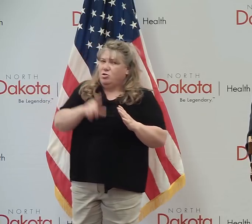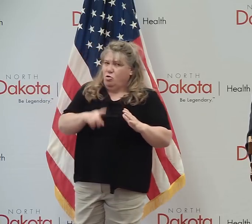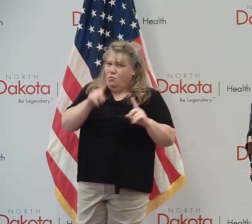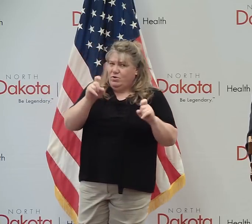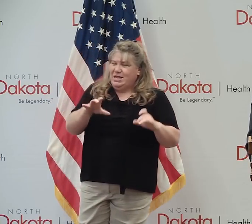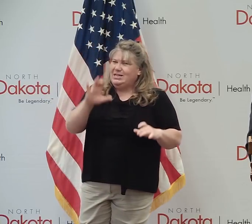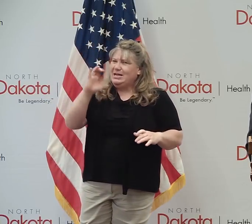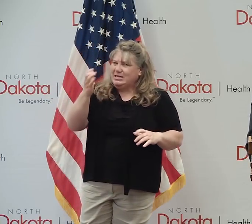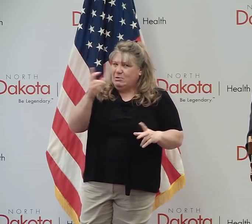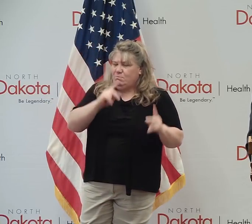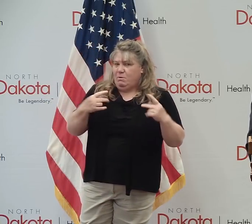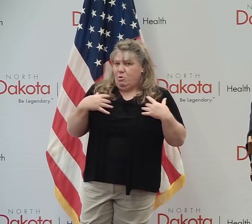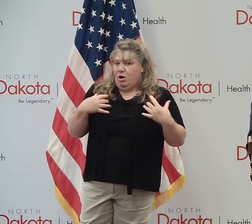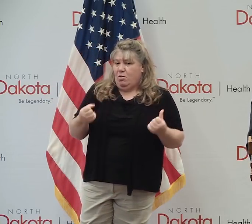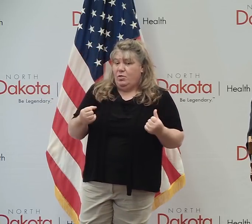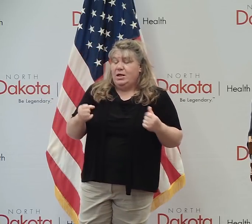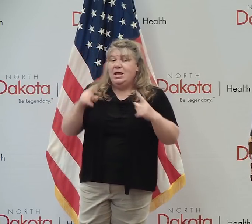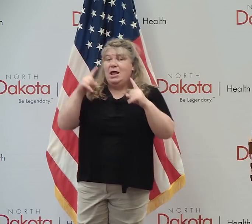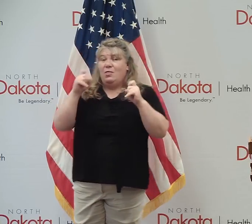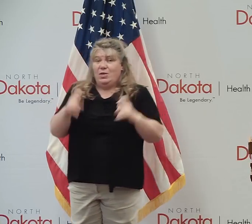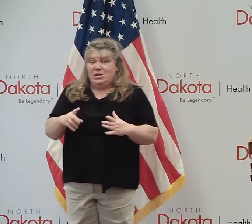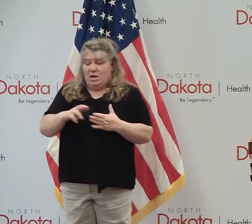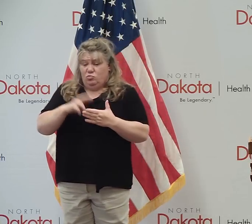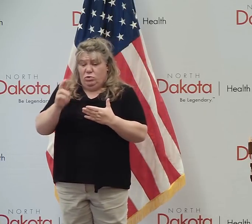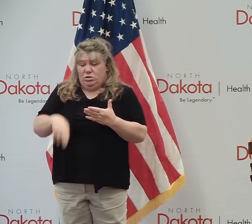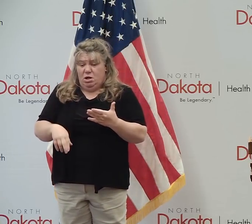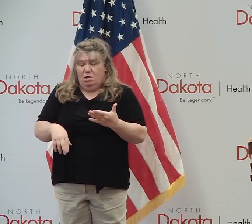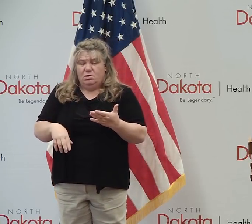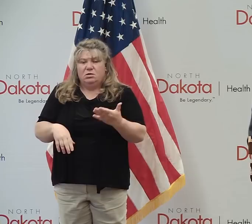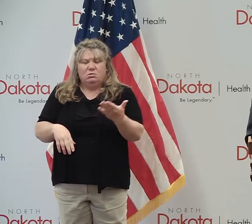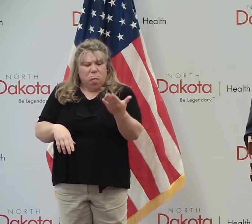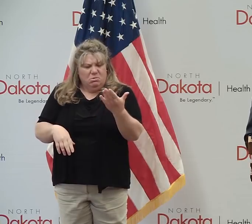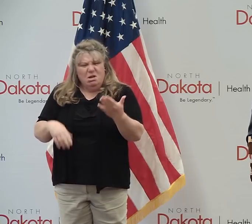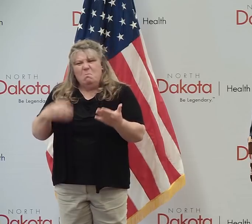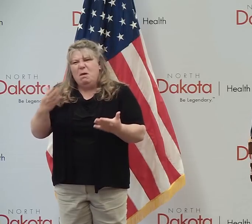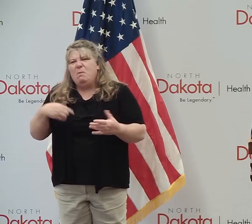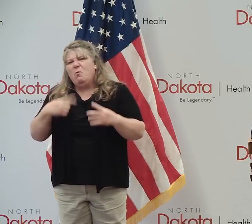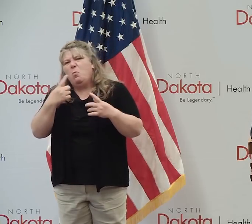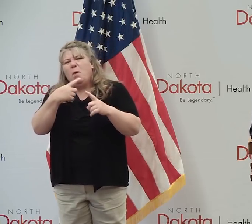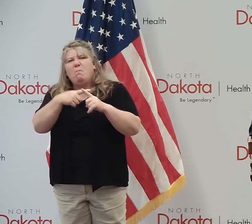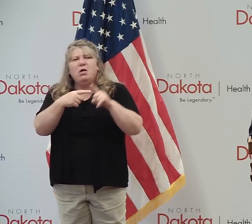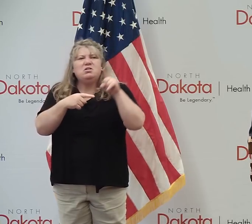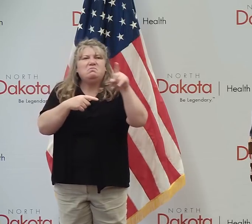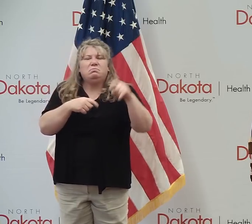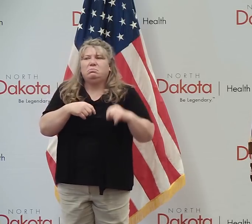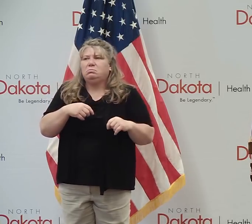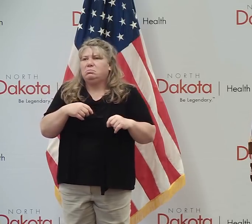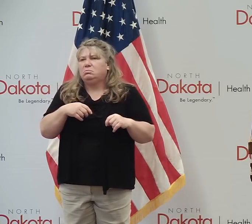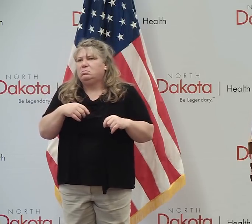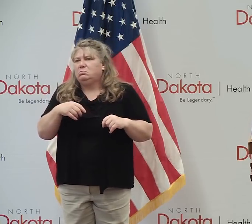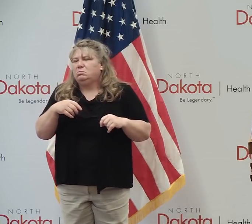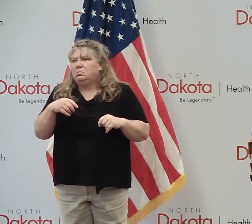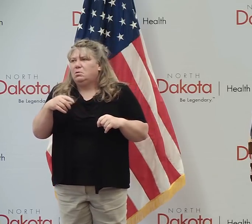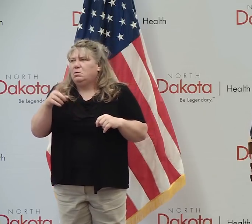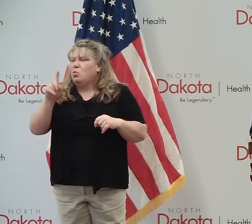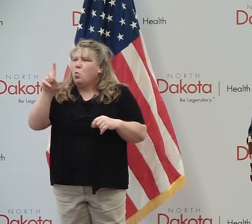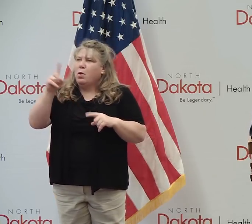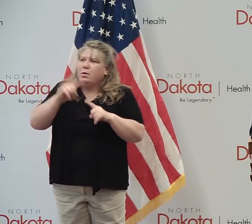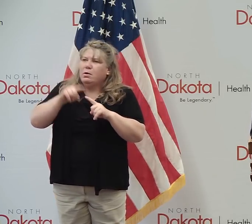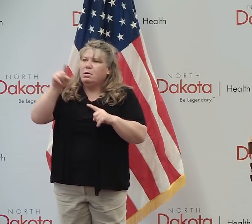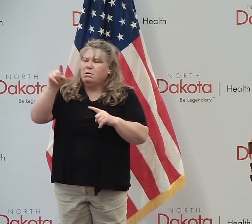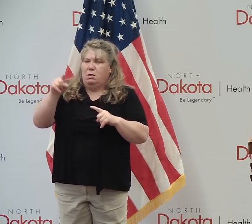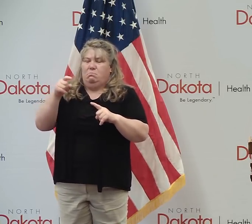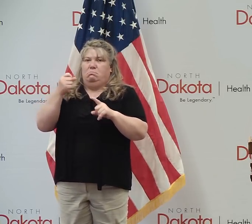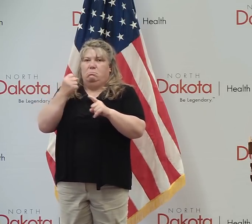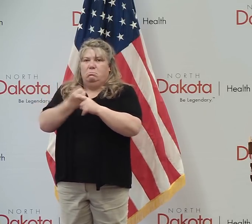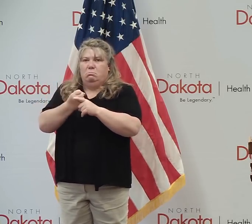healthy, and the tests that are coming in, like I said, we'll get a sprinkling. Might have 1 positive in a county. And then boom,